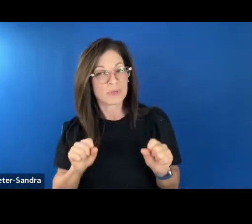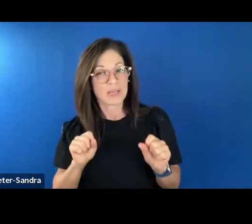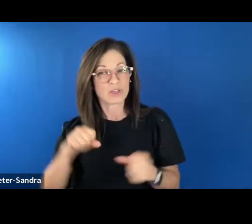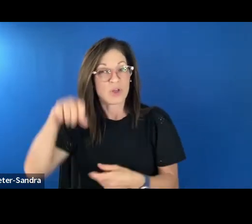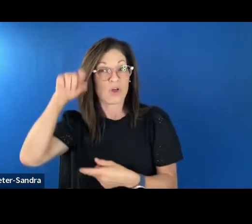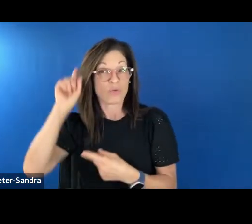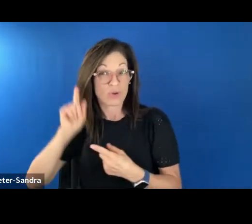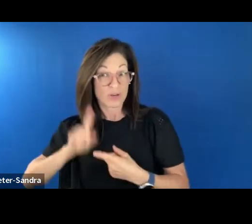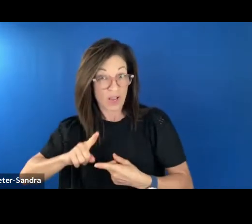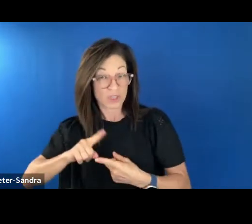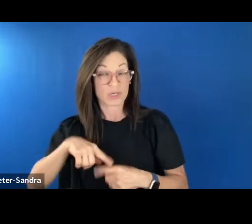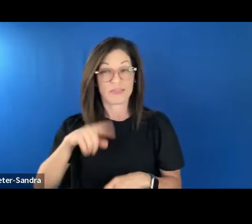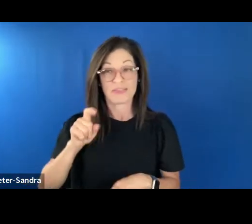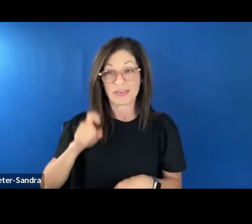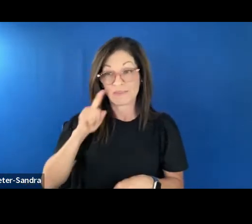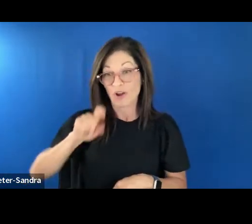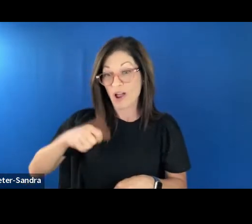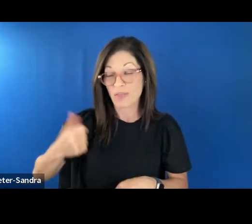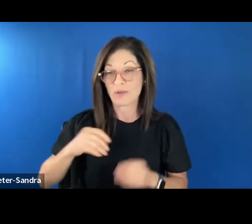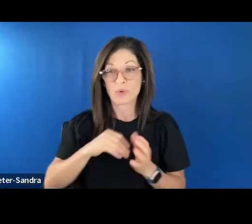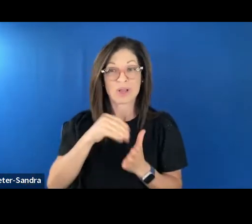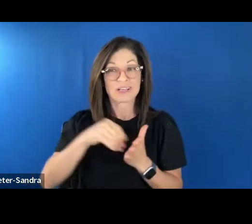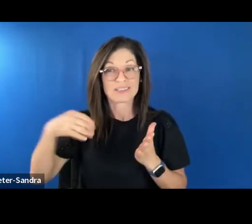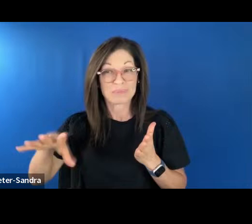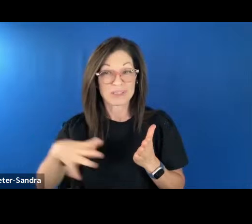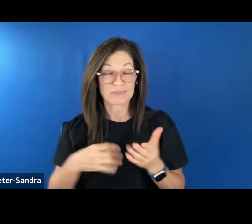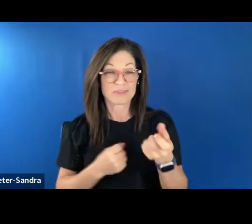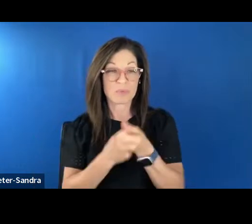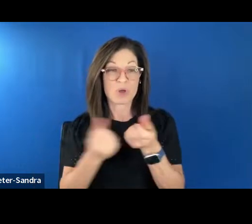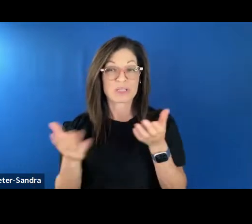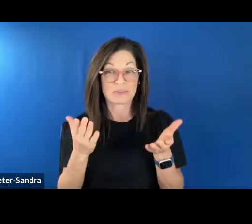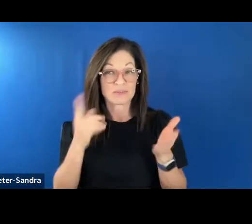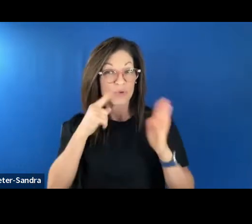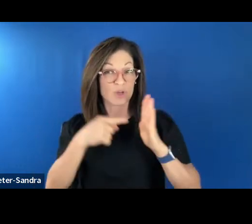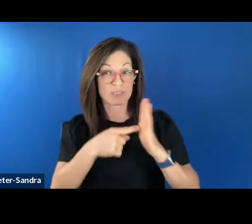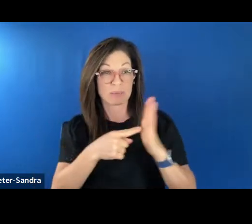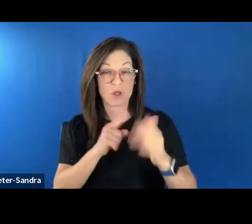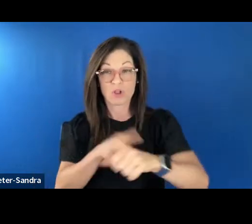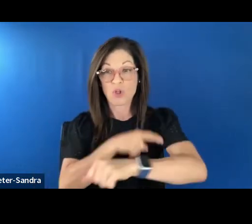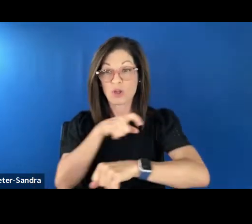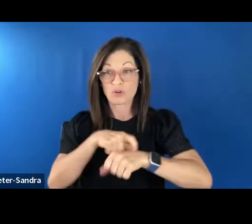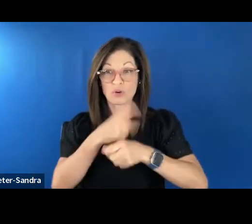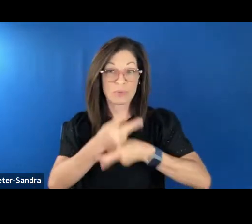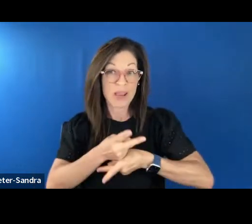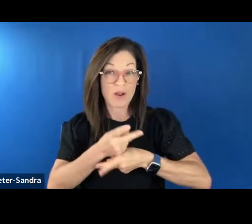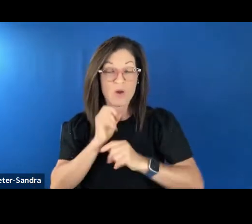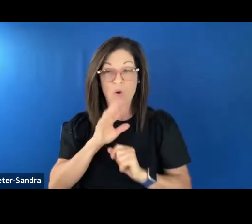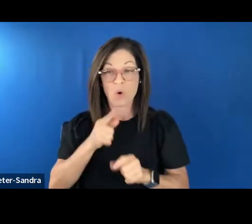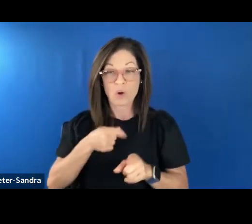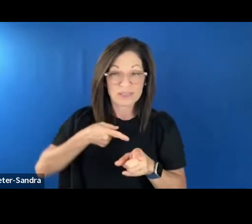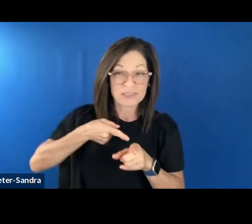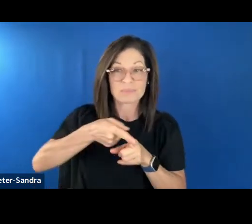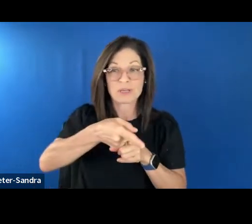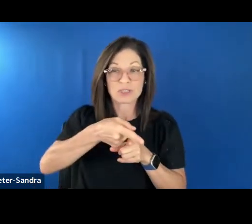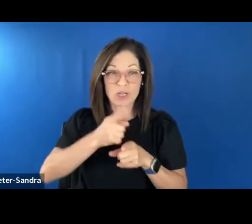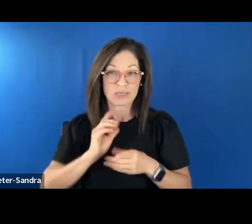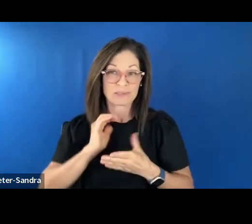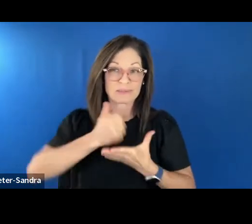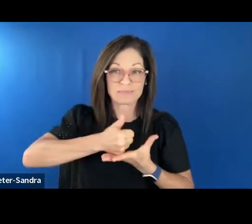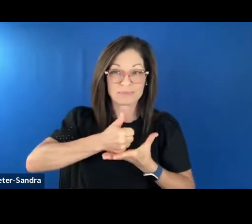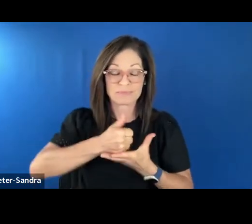reduction in the need for other costly support systems, such as long-term care or specialized interventions.